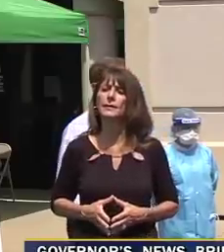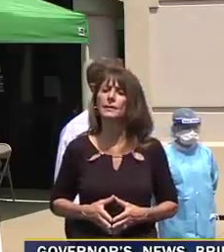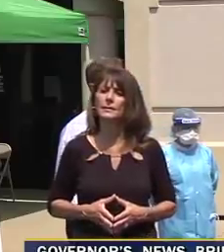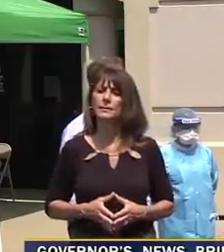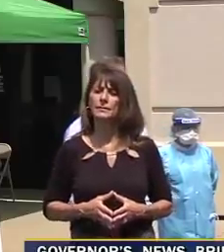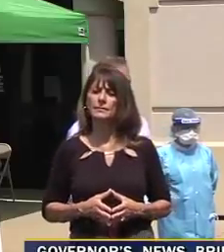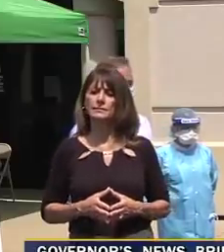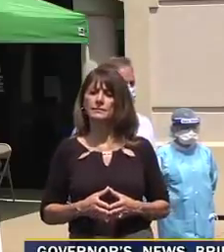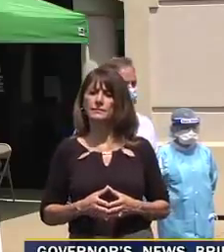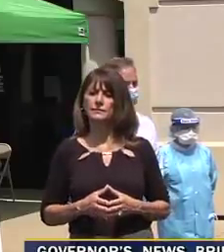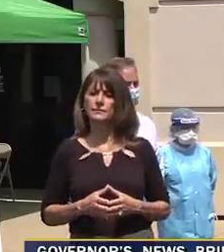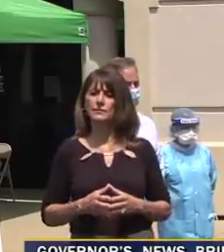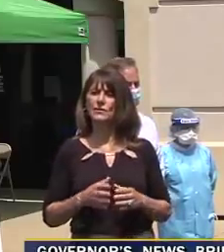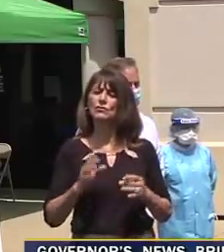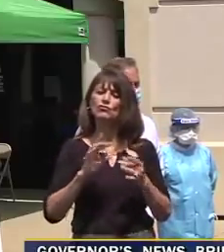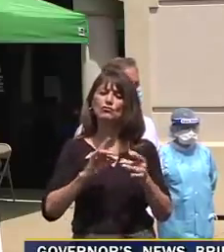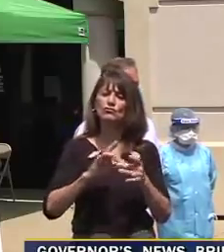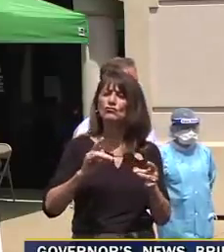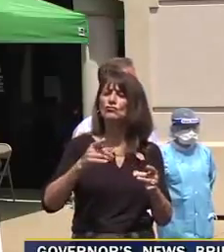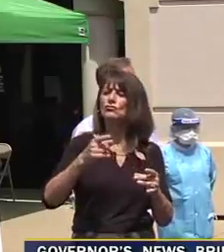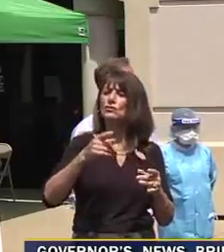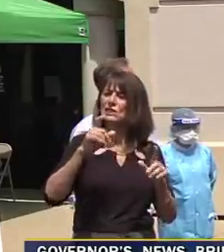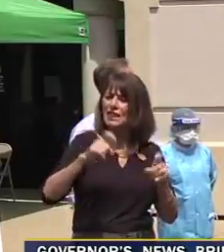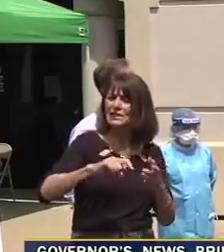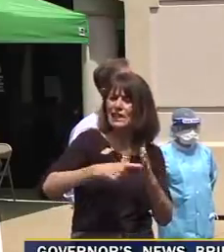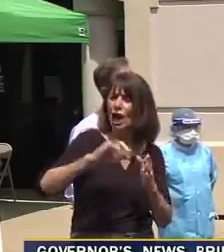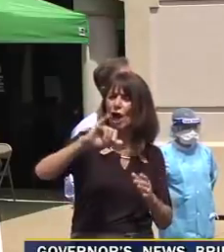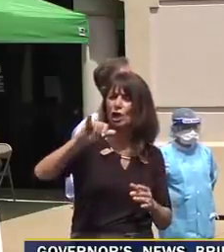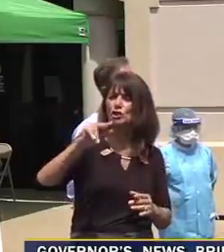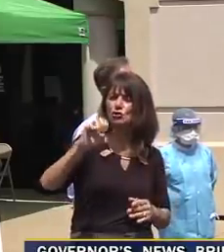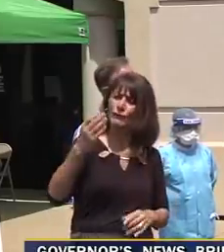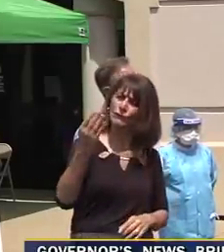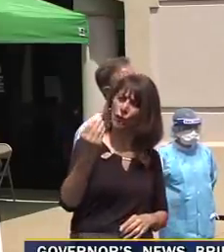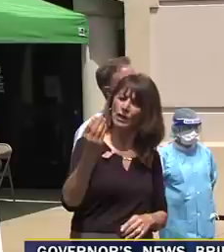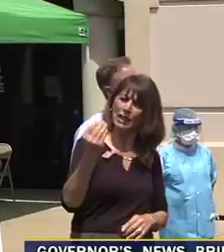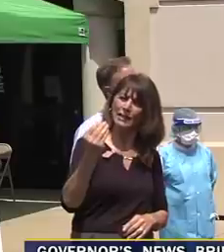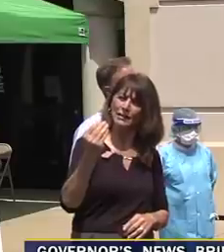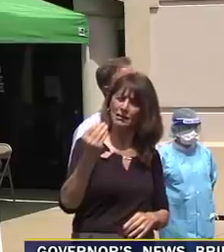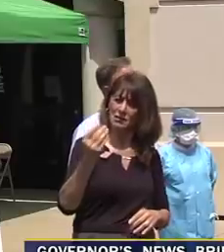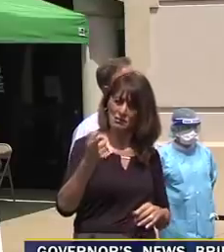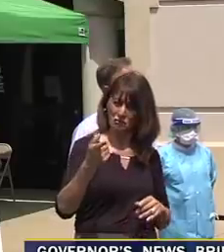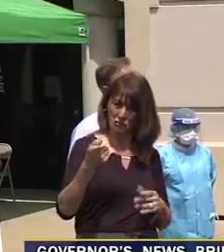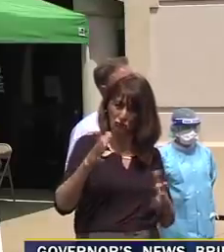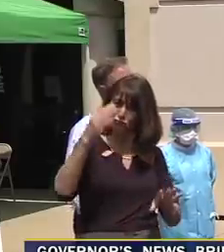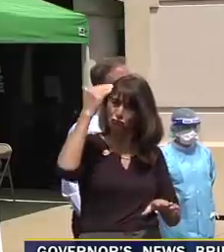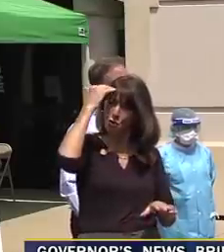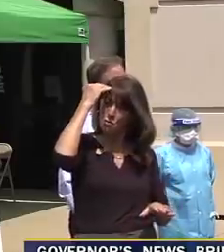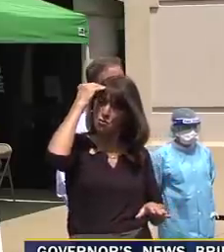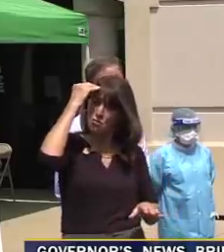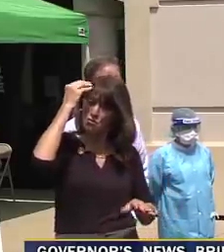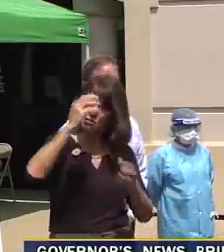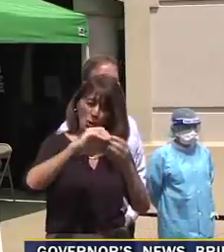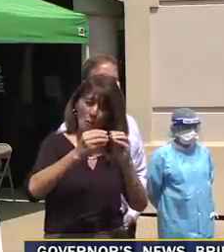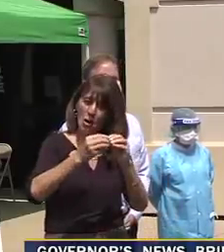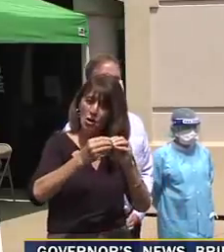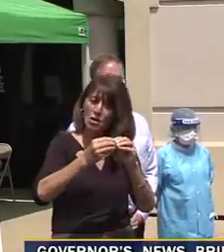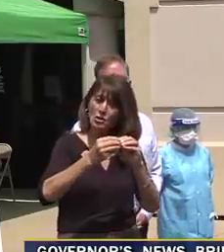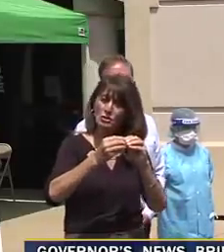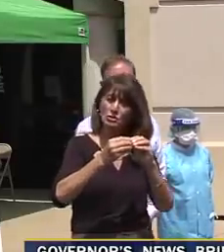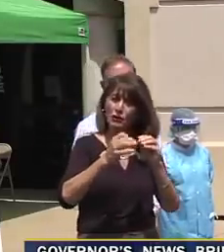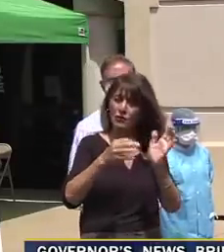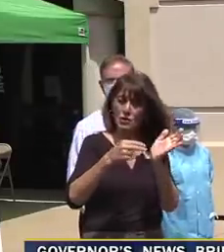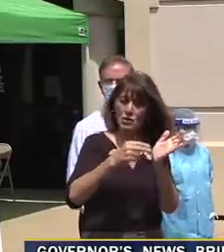staff start on June 14th. Do we have any information on how many nursing homes? I mean, I realize it's only a couple of days,